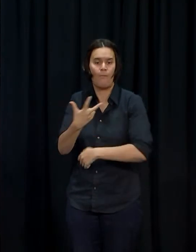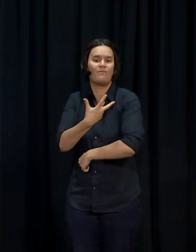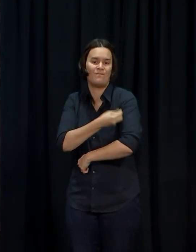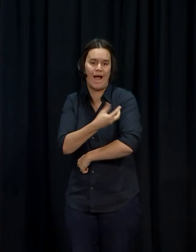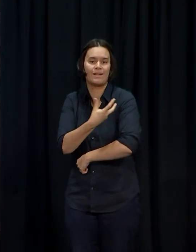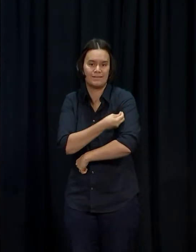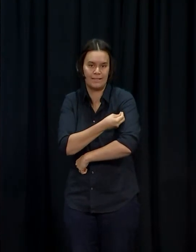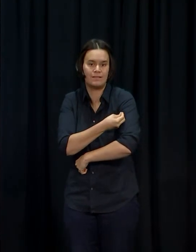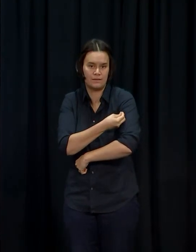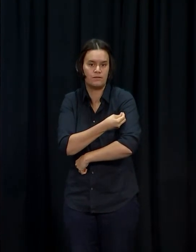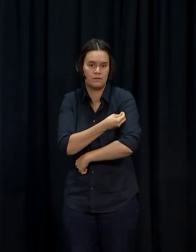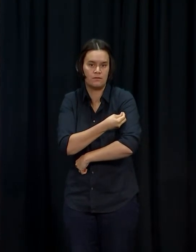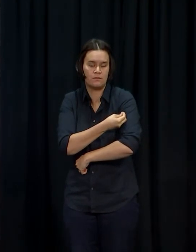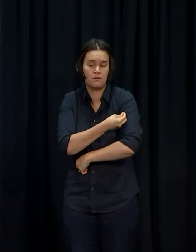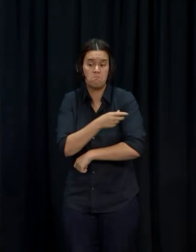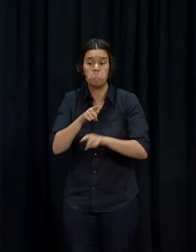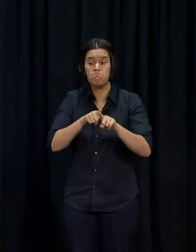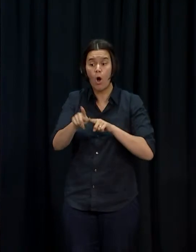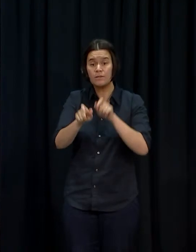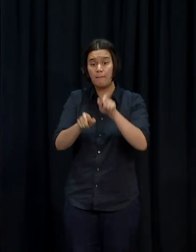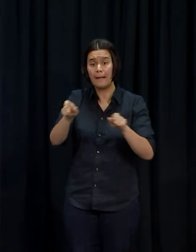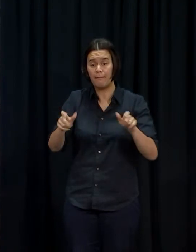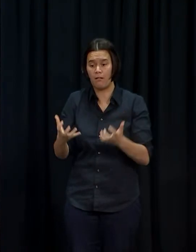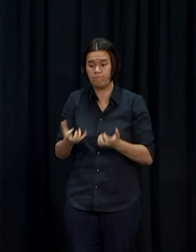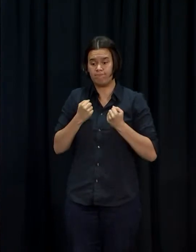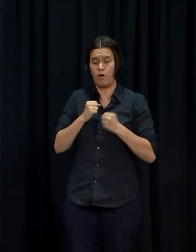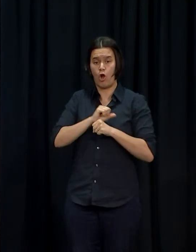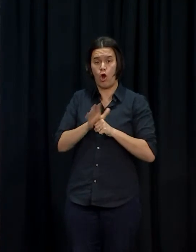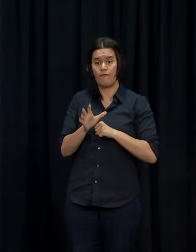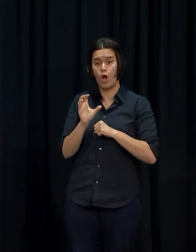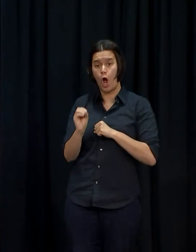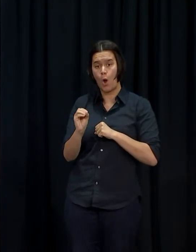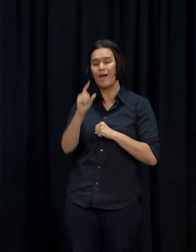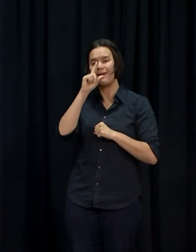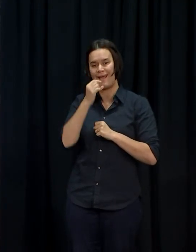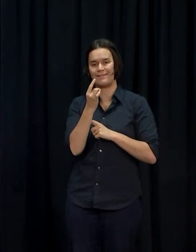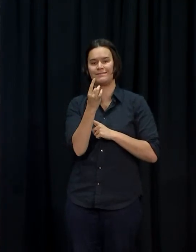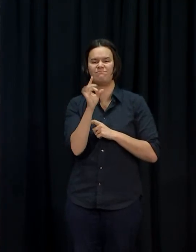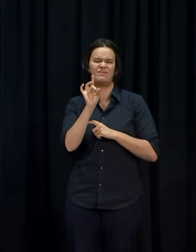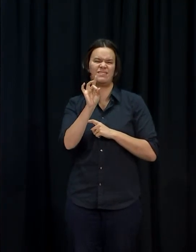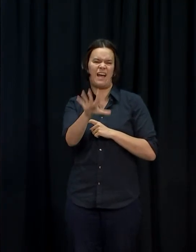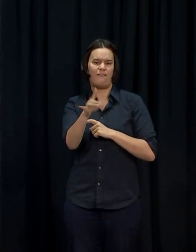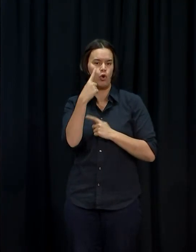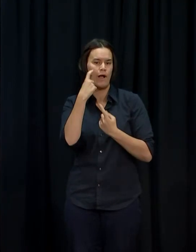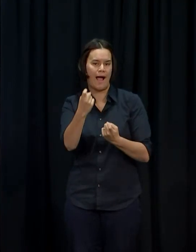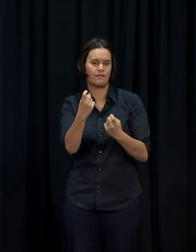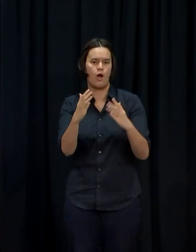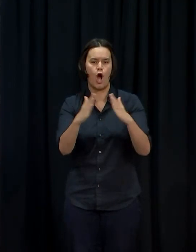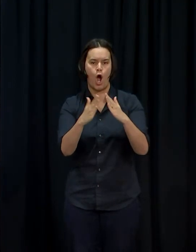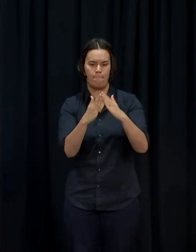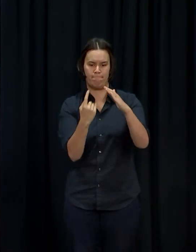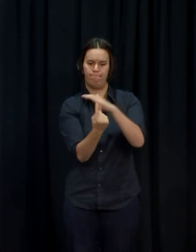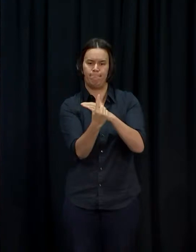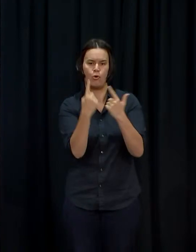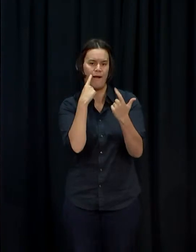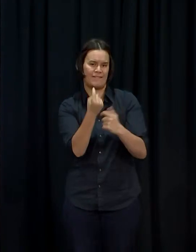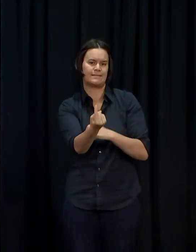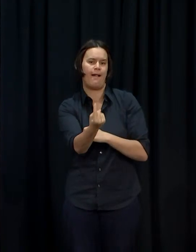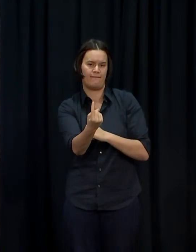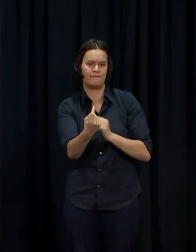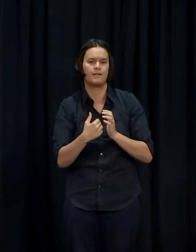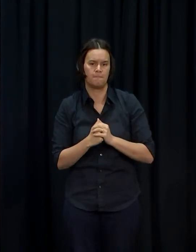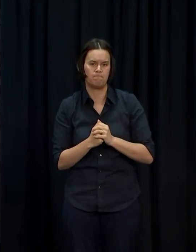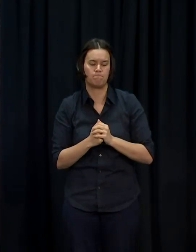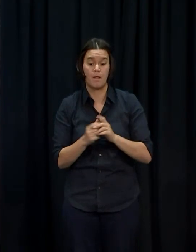manage at home. We also have the advantage of watching and learning from other countries. Most other countries have had